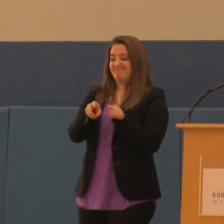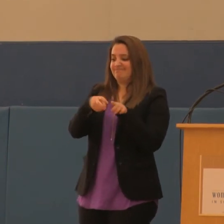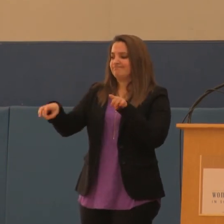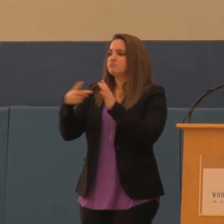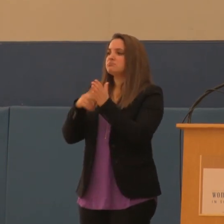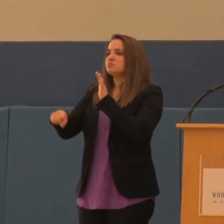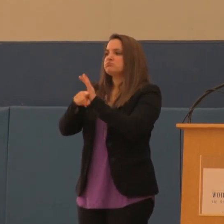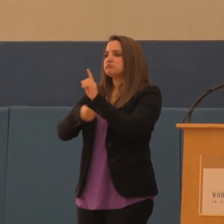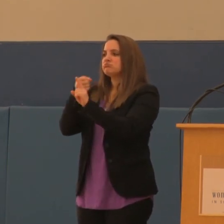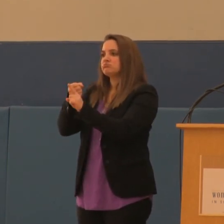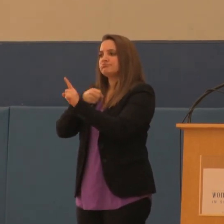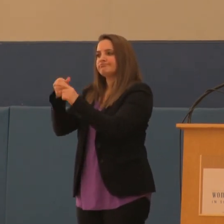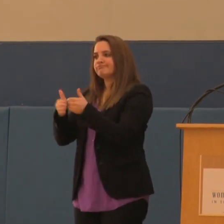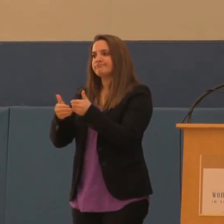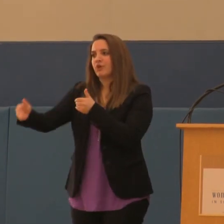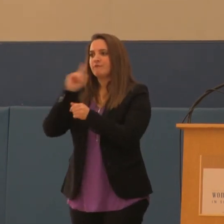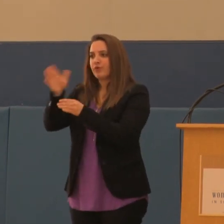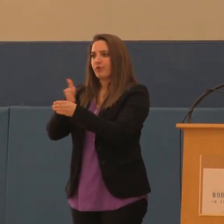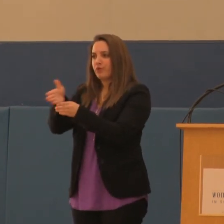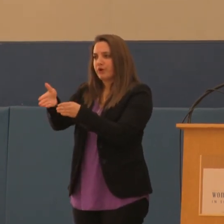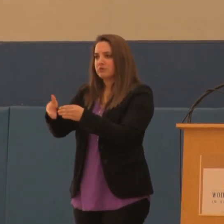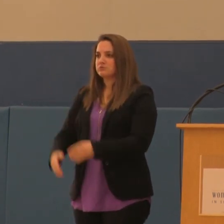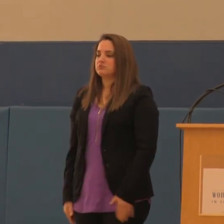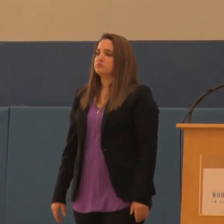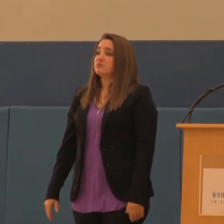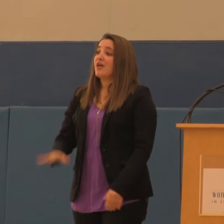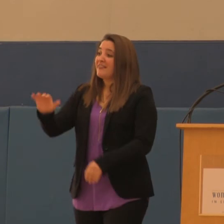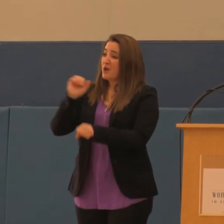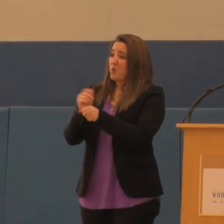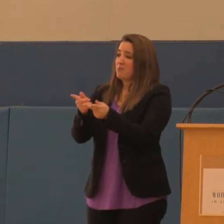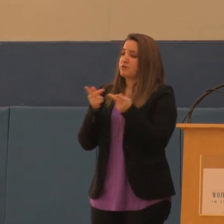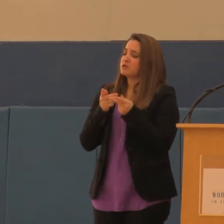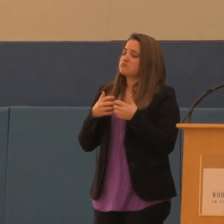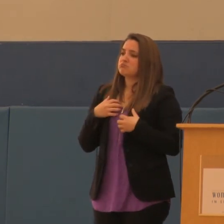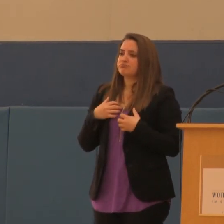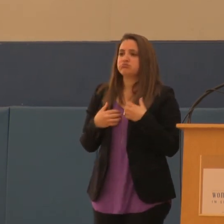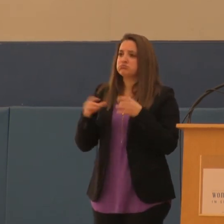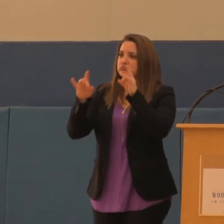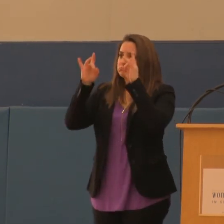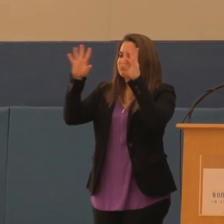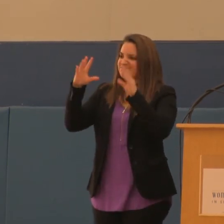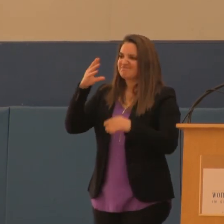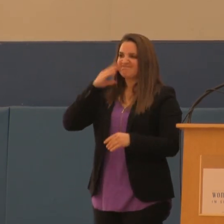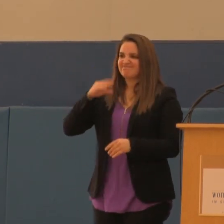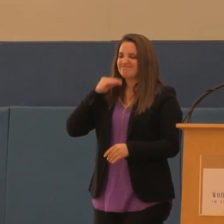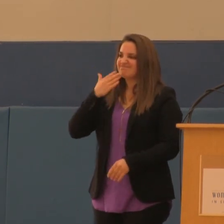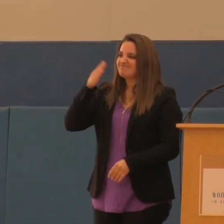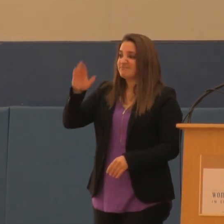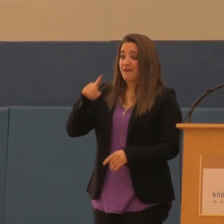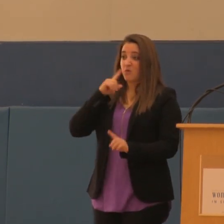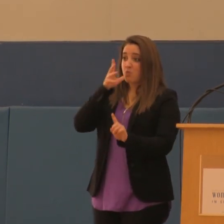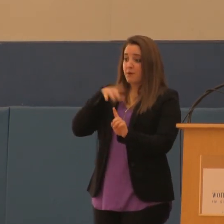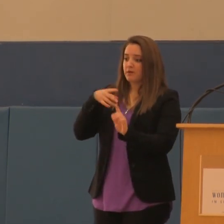women throughout the rest of their career. Hostile, toxic workplace environments for women have contributed to the